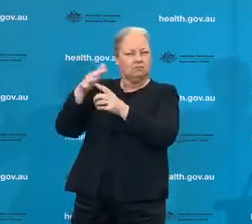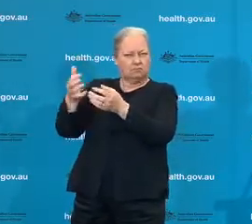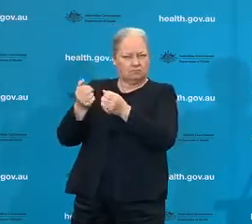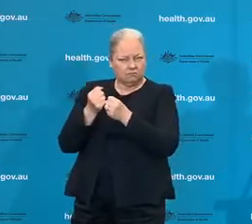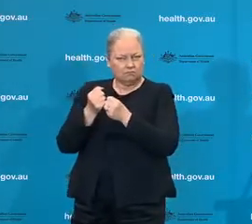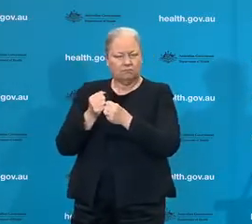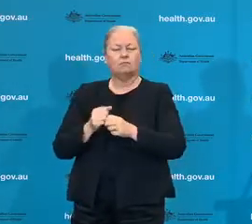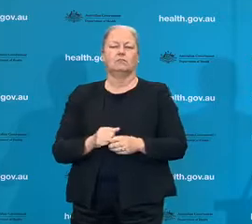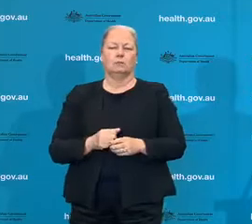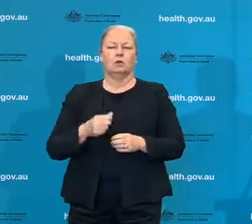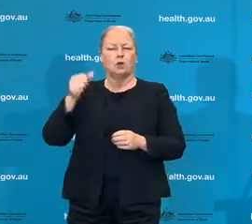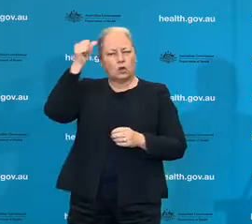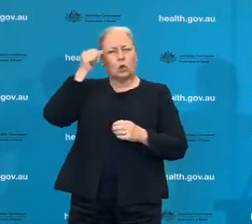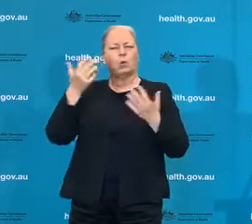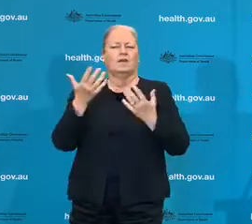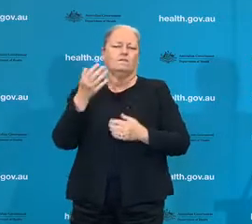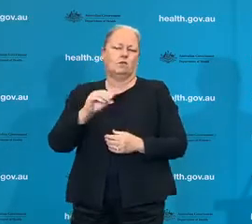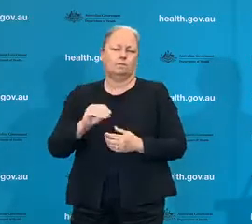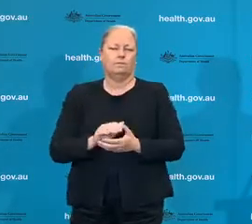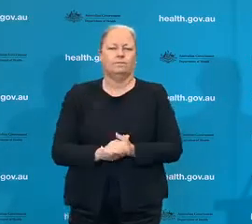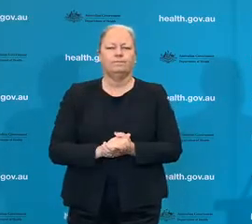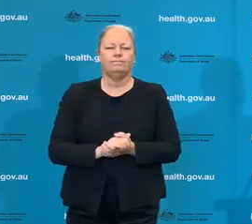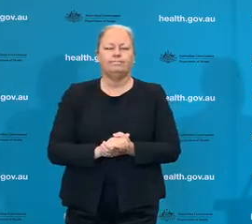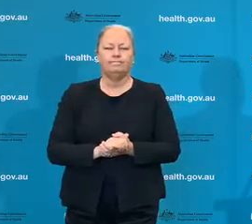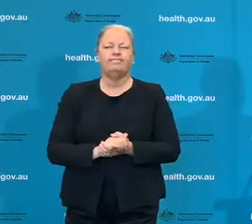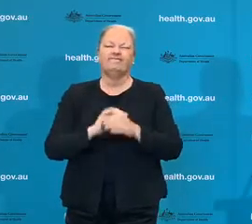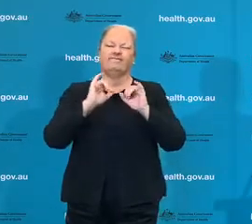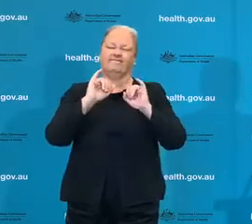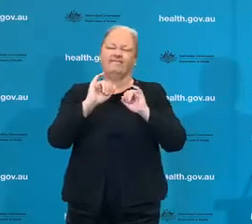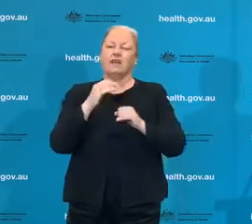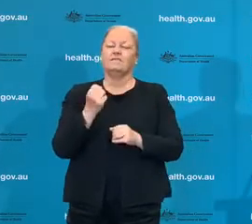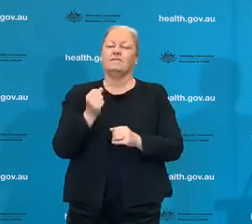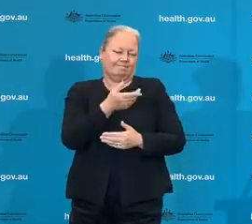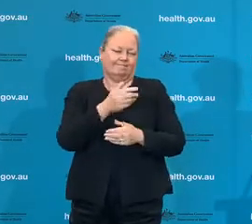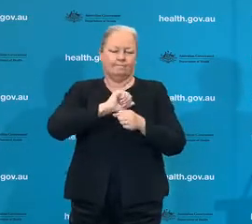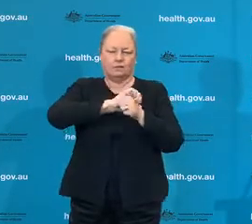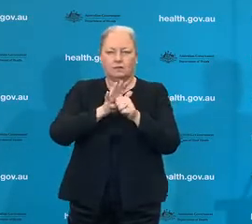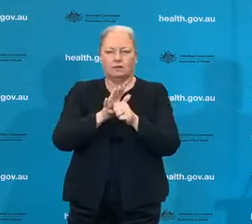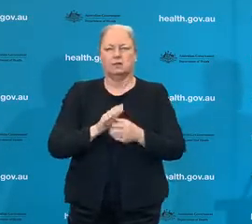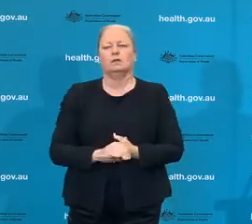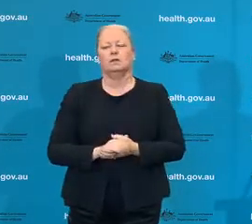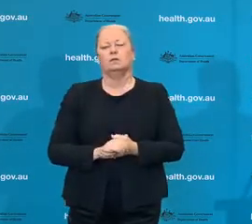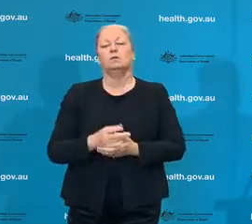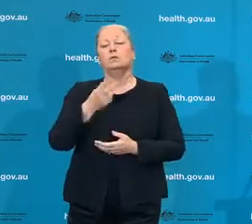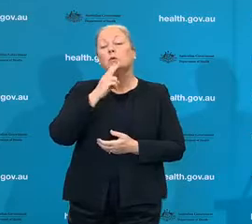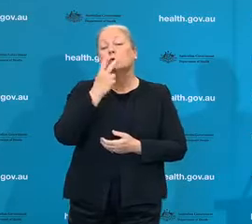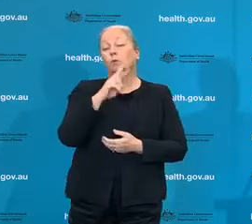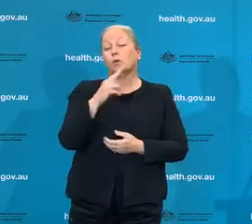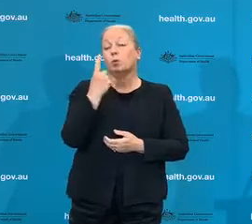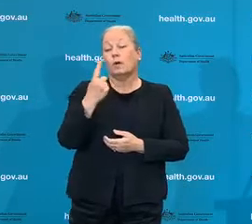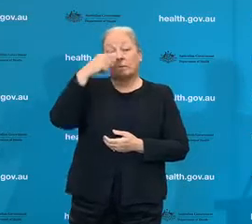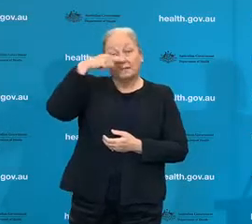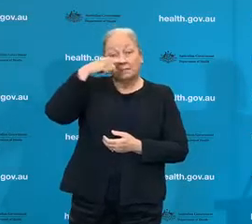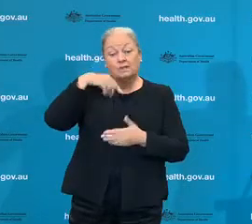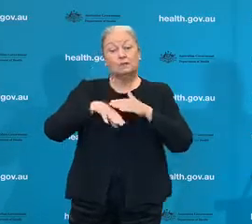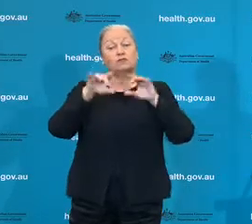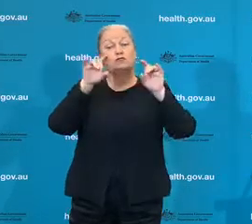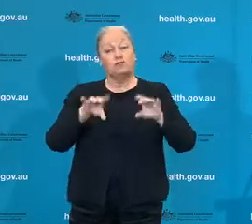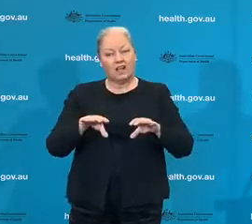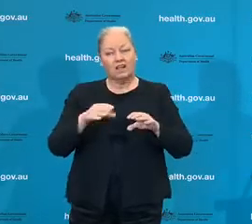confirmed case. Sadly, there were 11 new deaths overnight due to 21 individuals hospitalised in Australia now